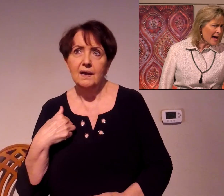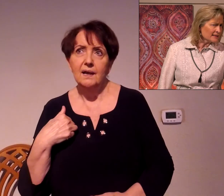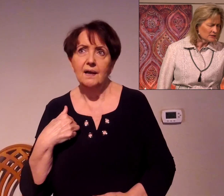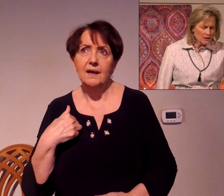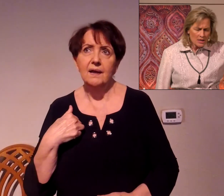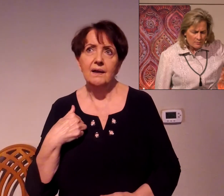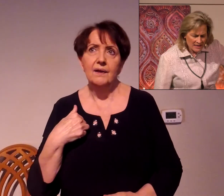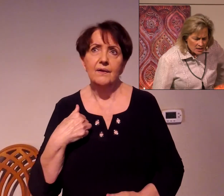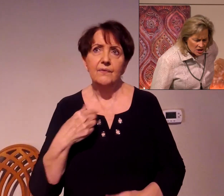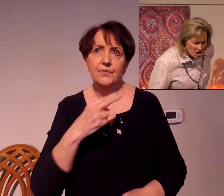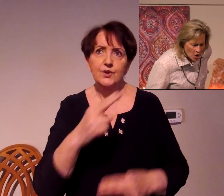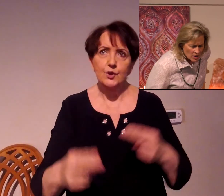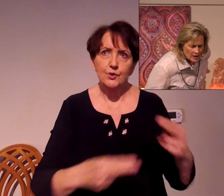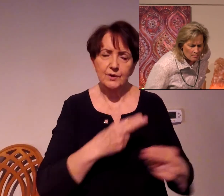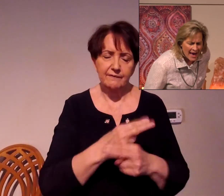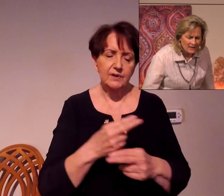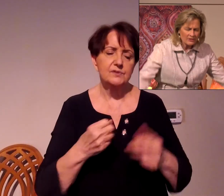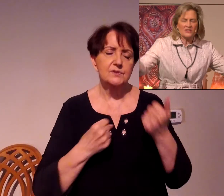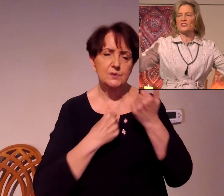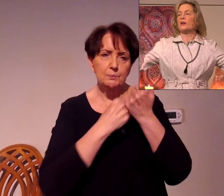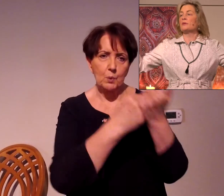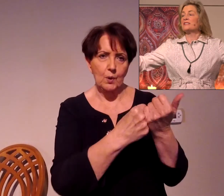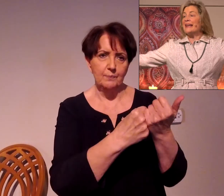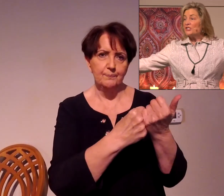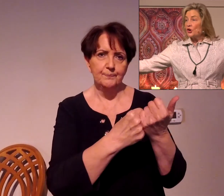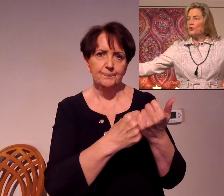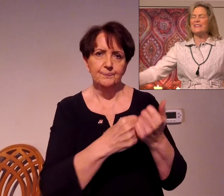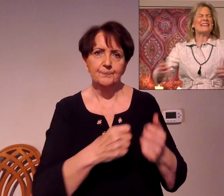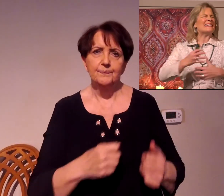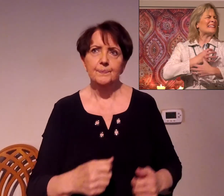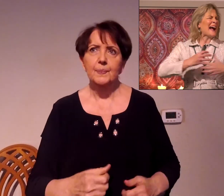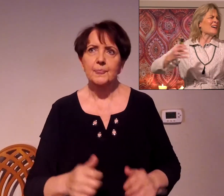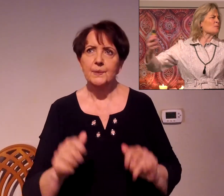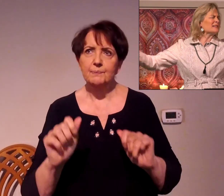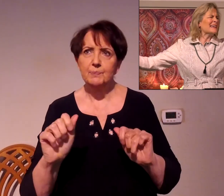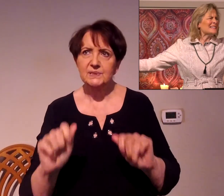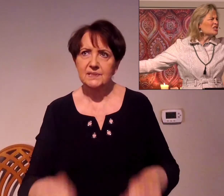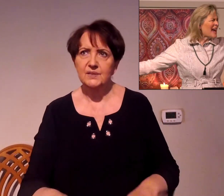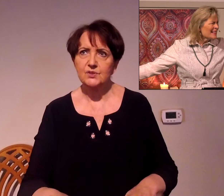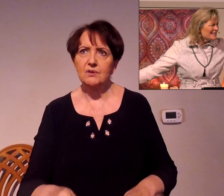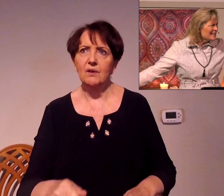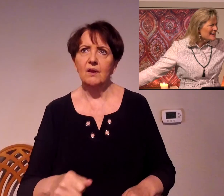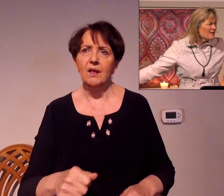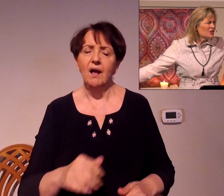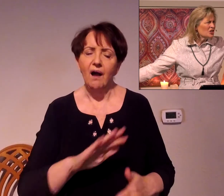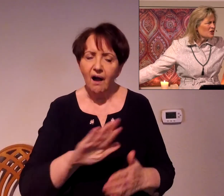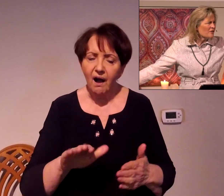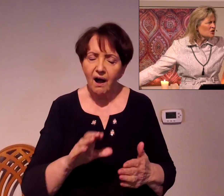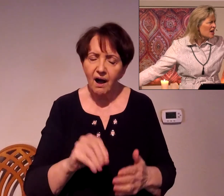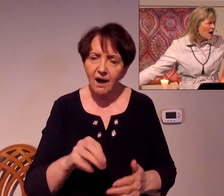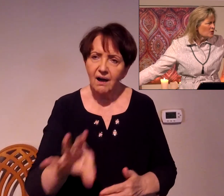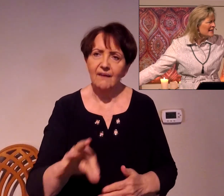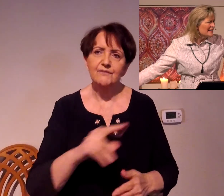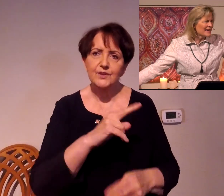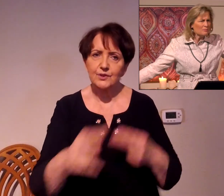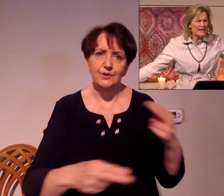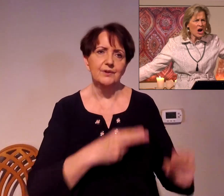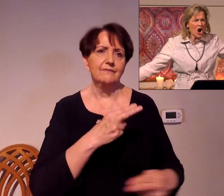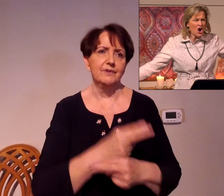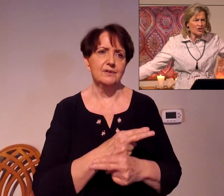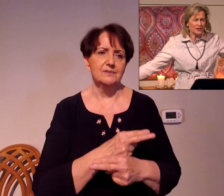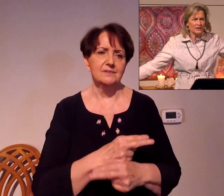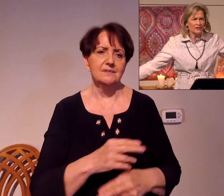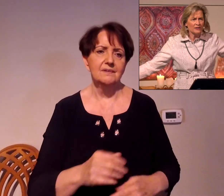our back. But, back of us, the potential, the entire potentiality of the universe. How would anything